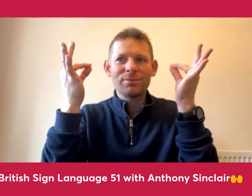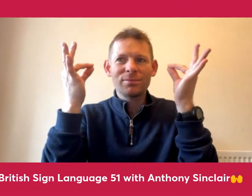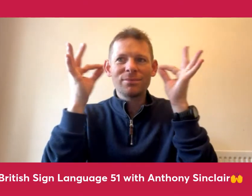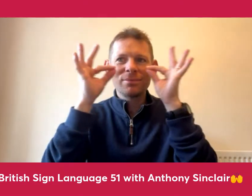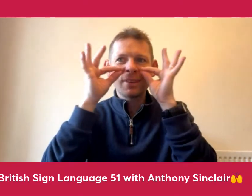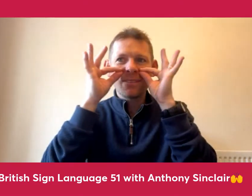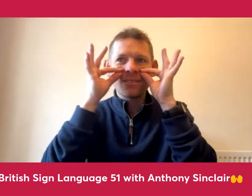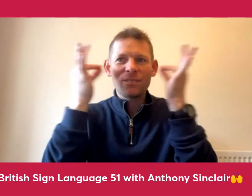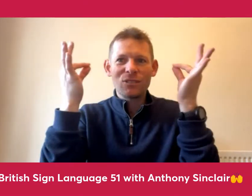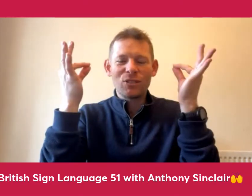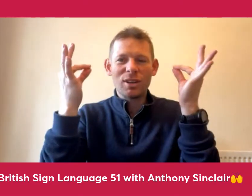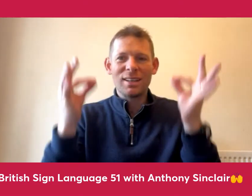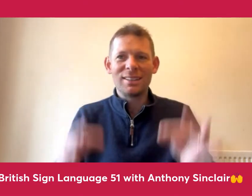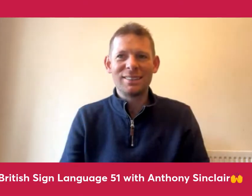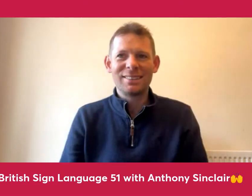France.